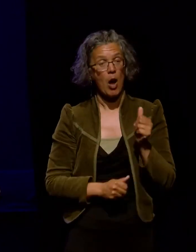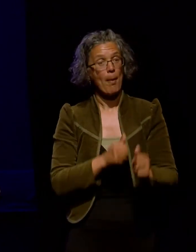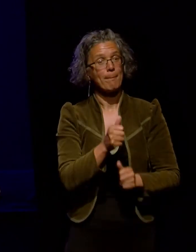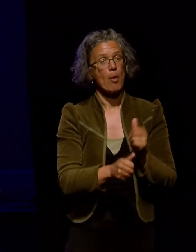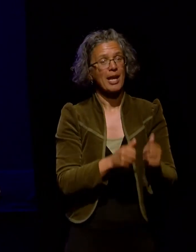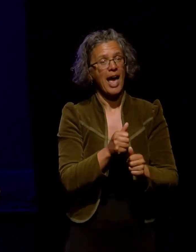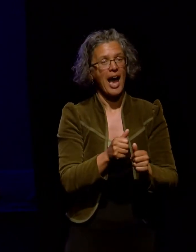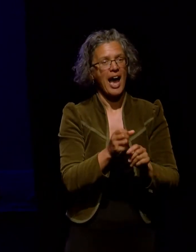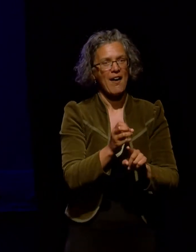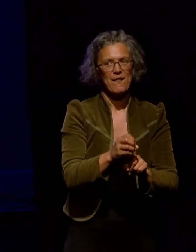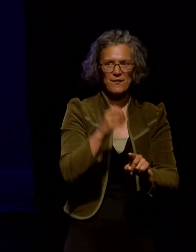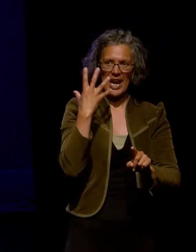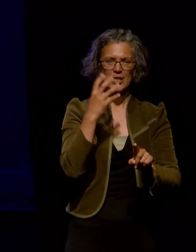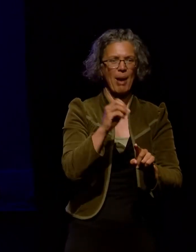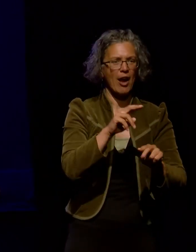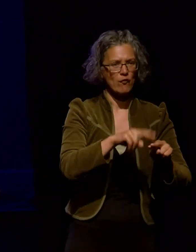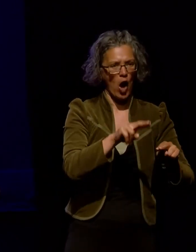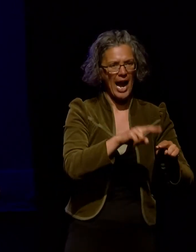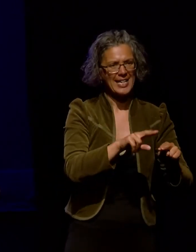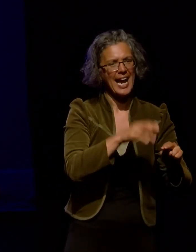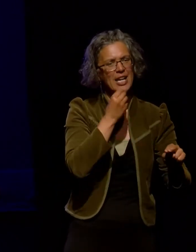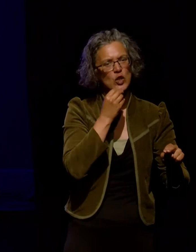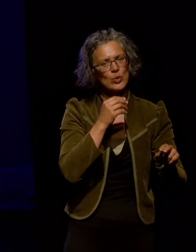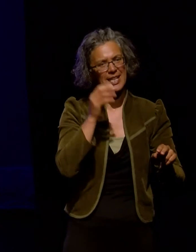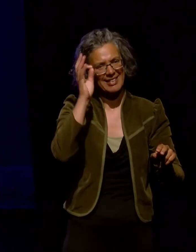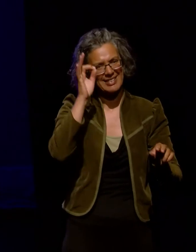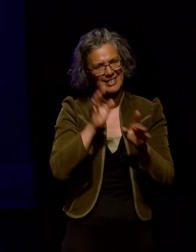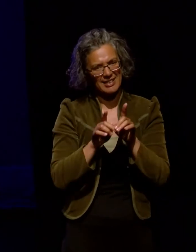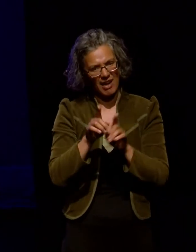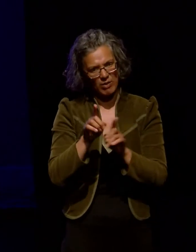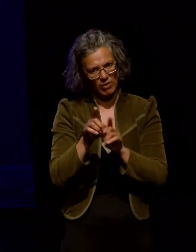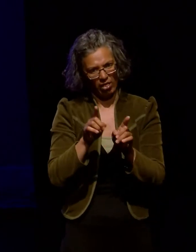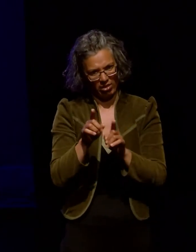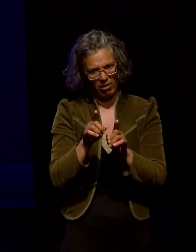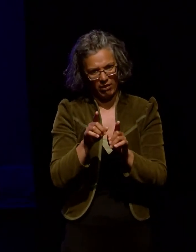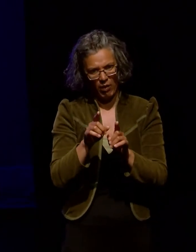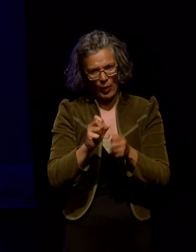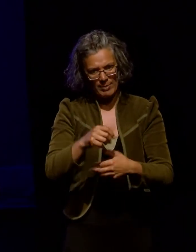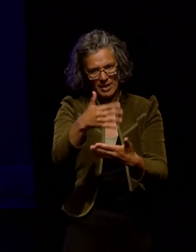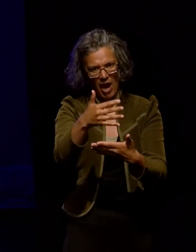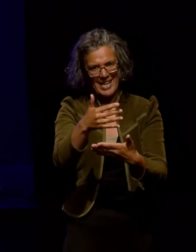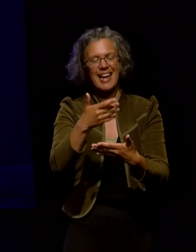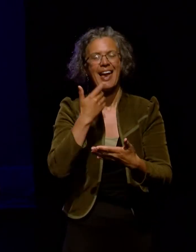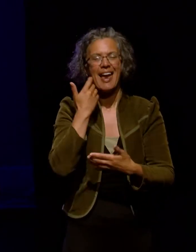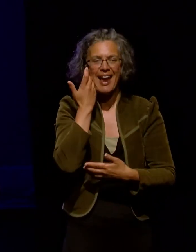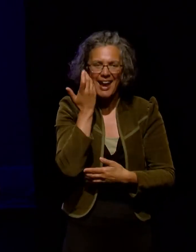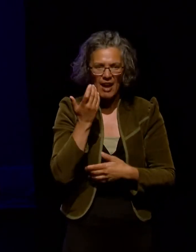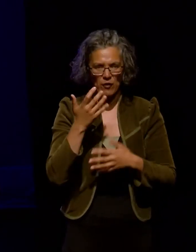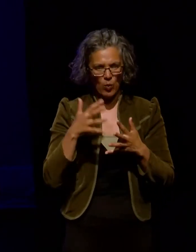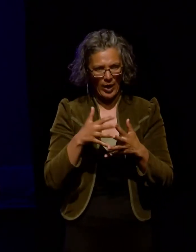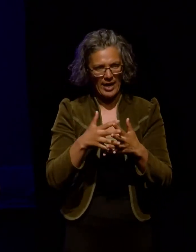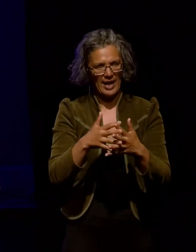Friday segment on the DCC Facebook page, which has run for 5 years every Friday. But I wanted to do